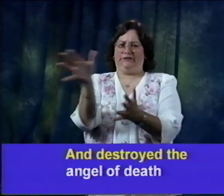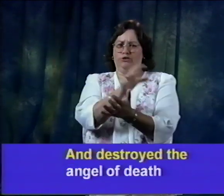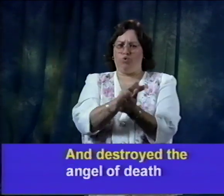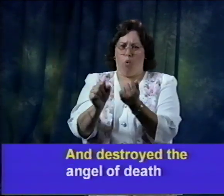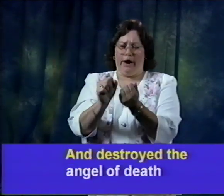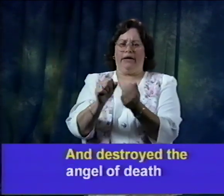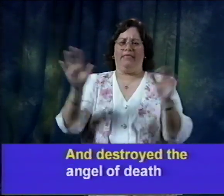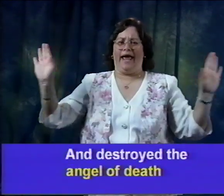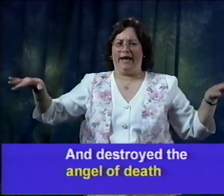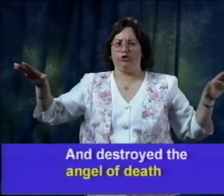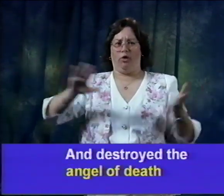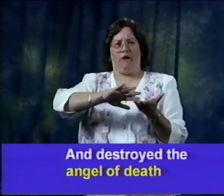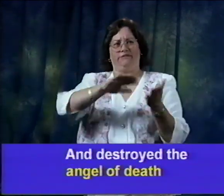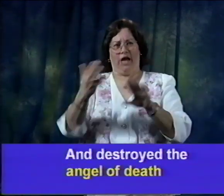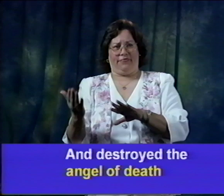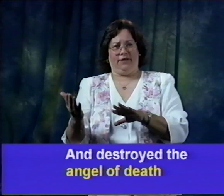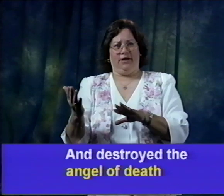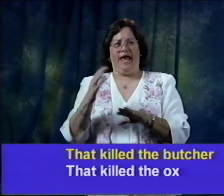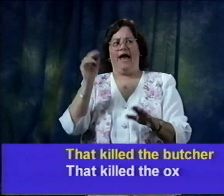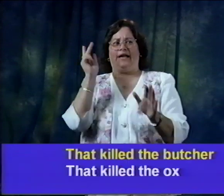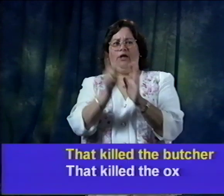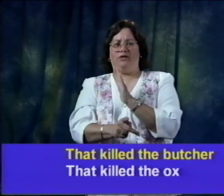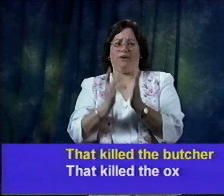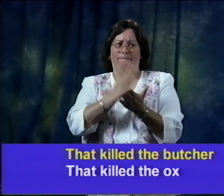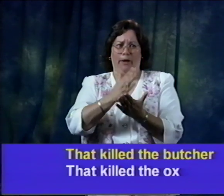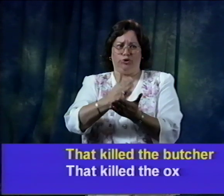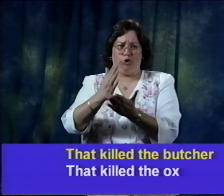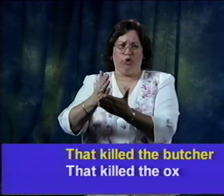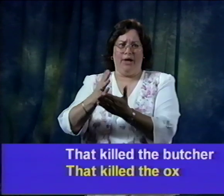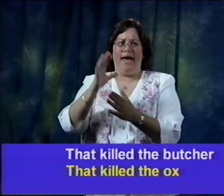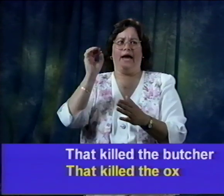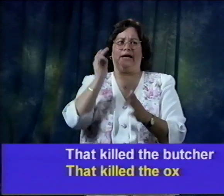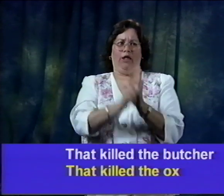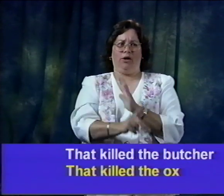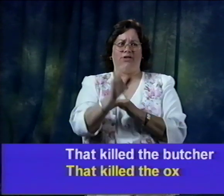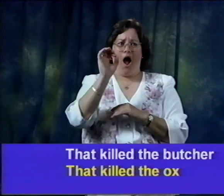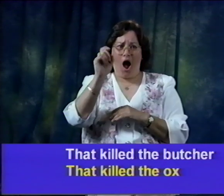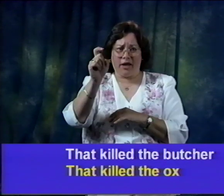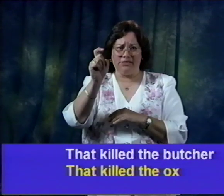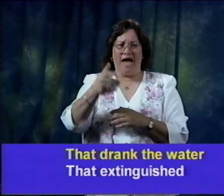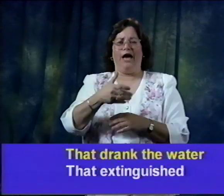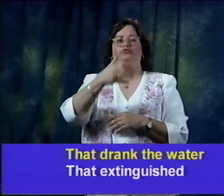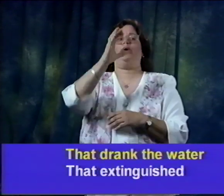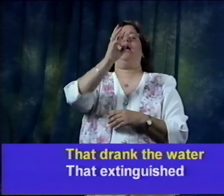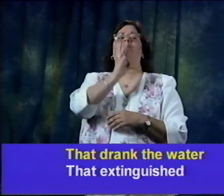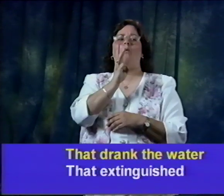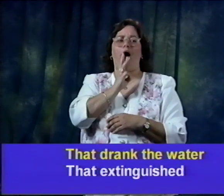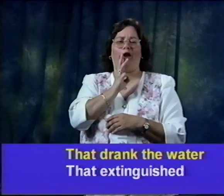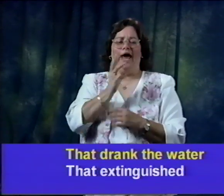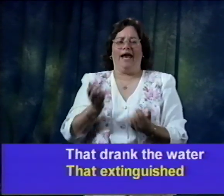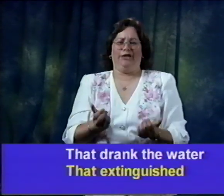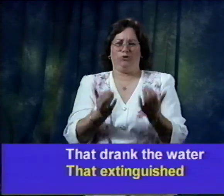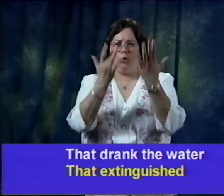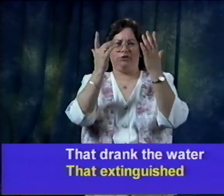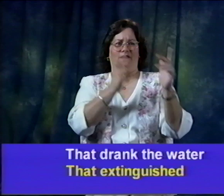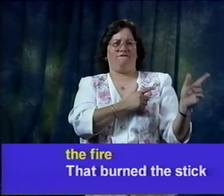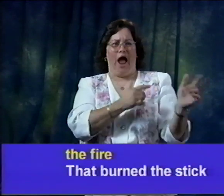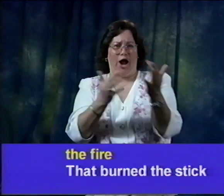and destroyed the angel of death that killed the butcher that killed the ox that drank the water that extinguished